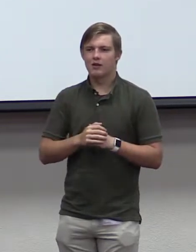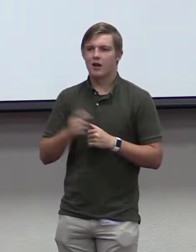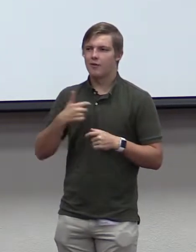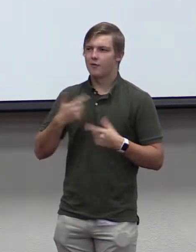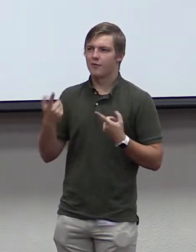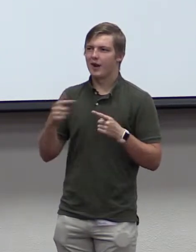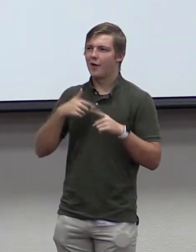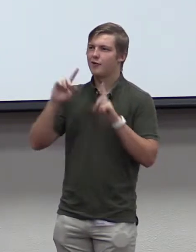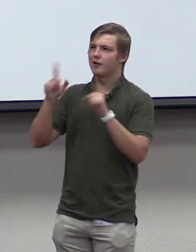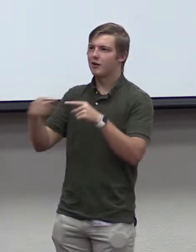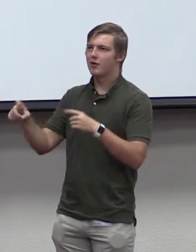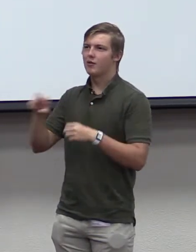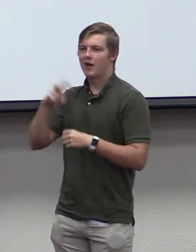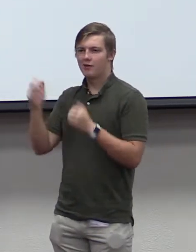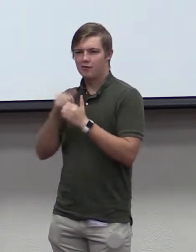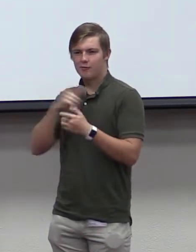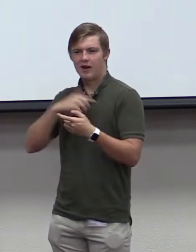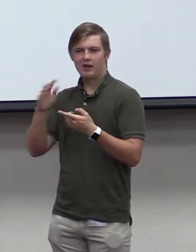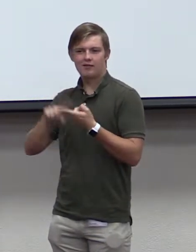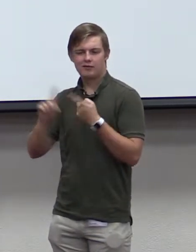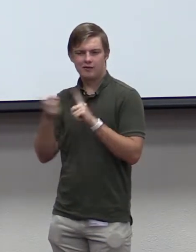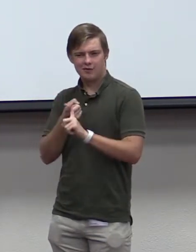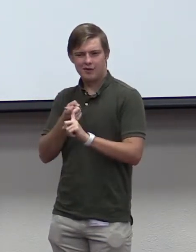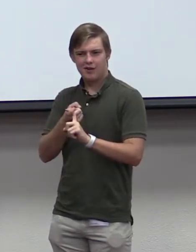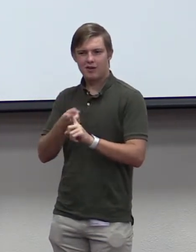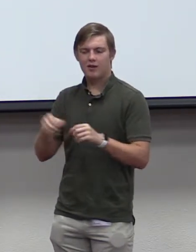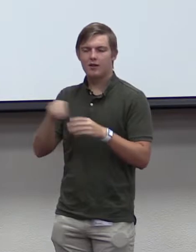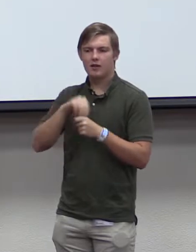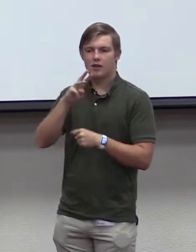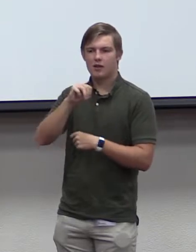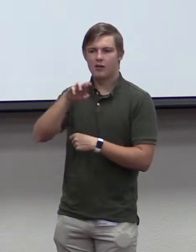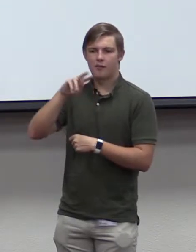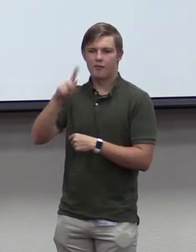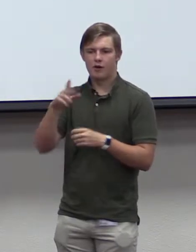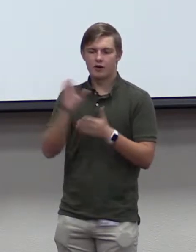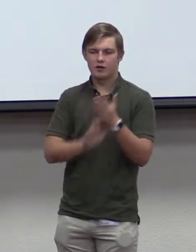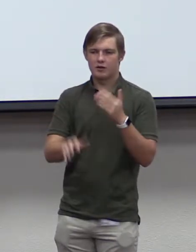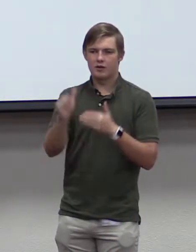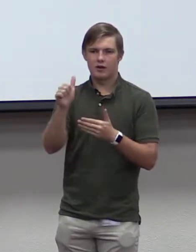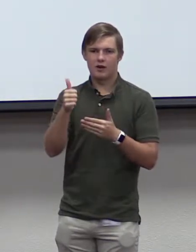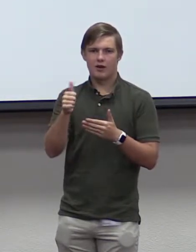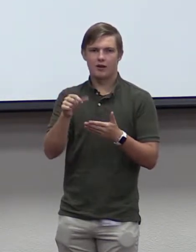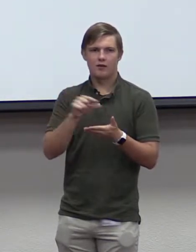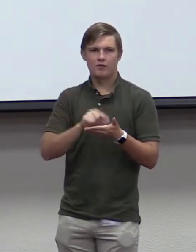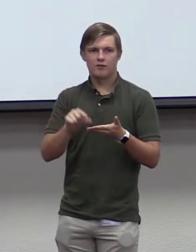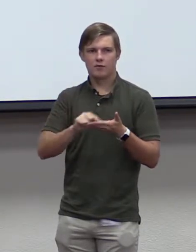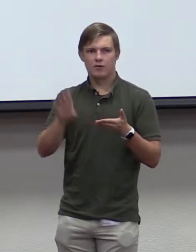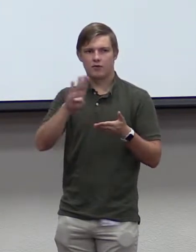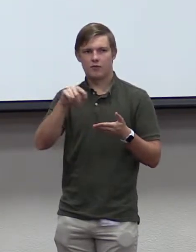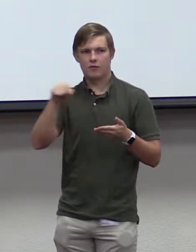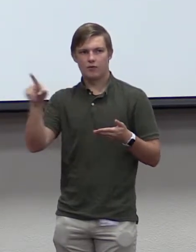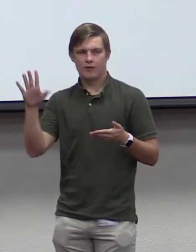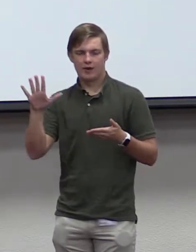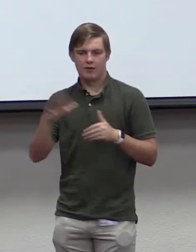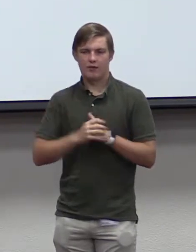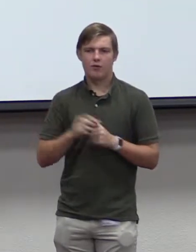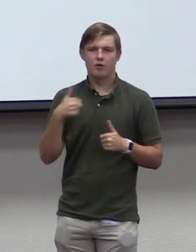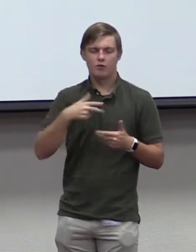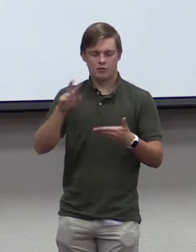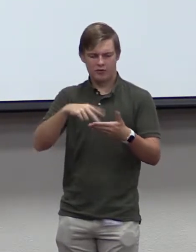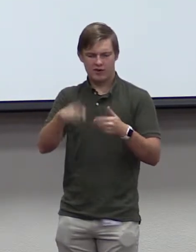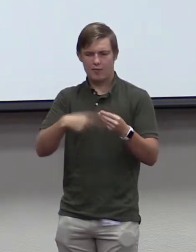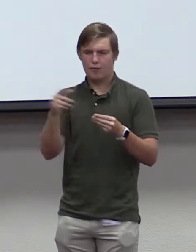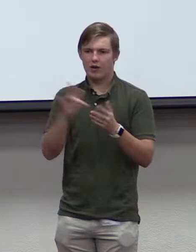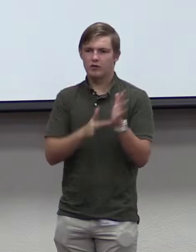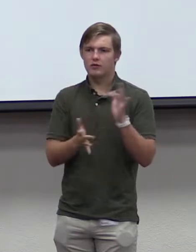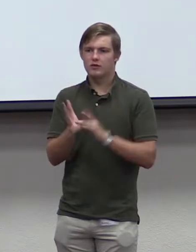time? In Mark chapter 10, verse 45, we read about Jesus and how he served. For